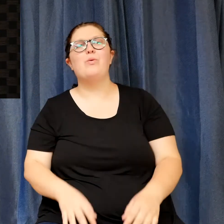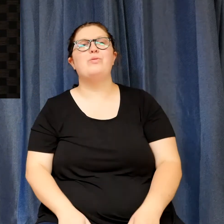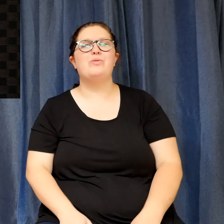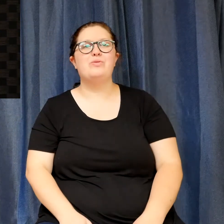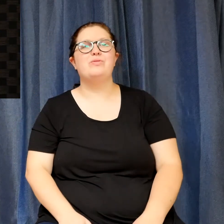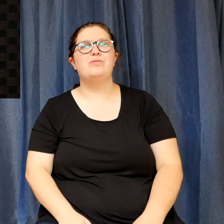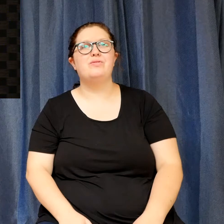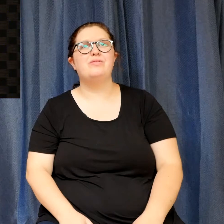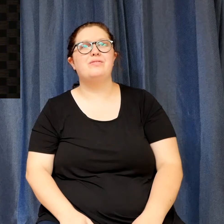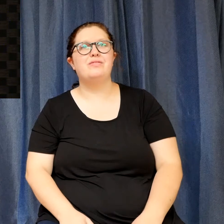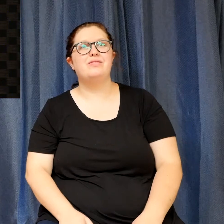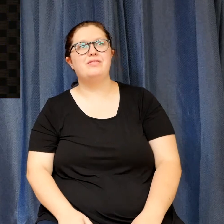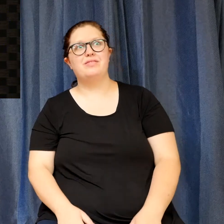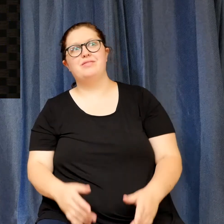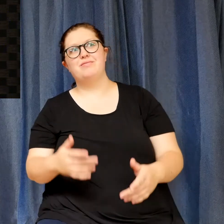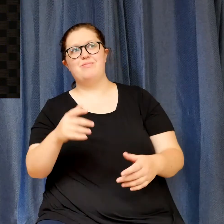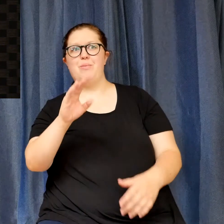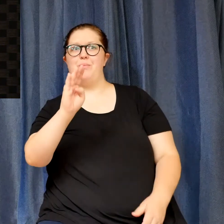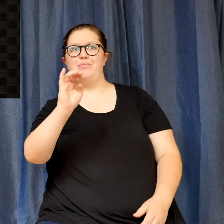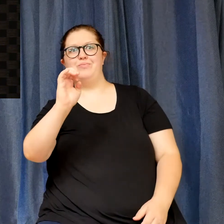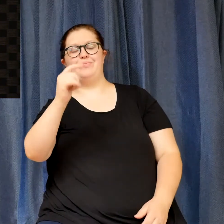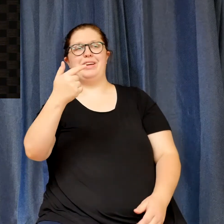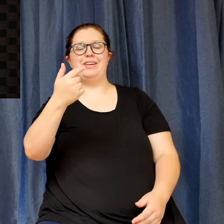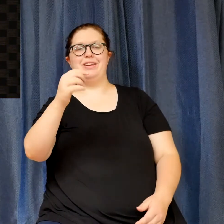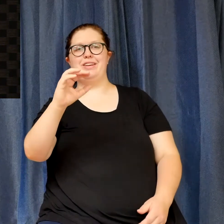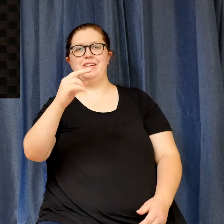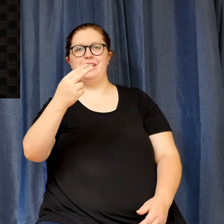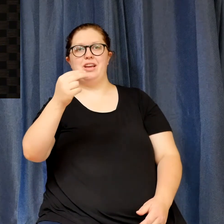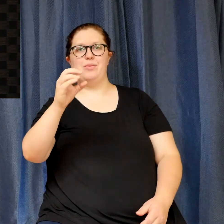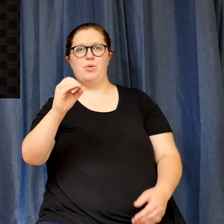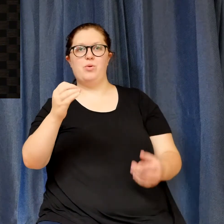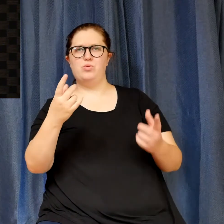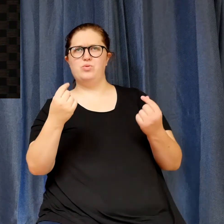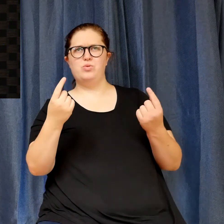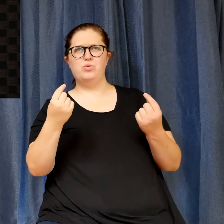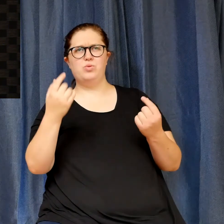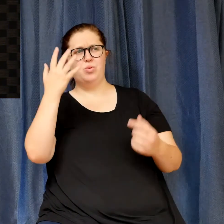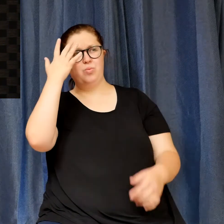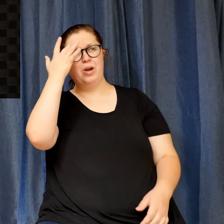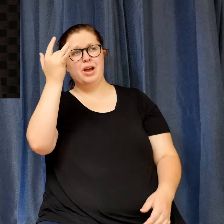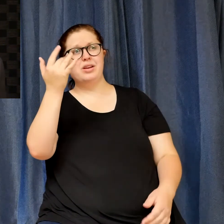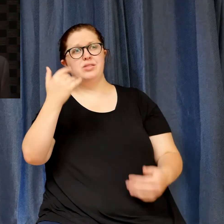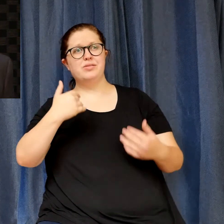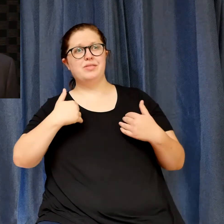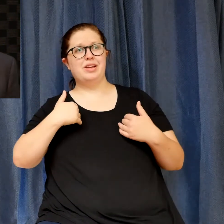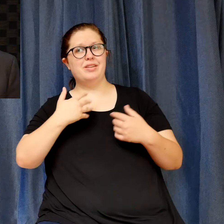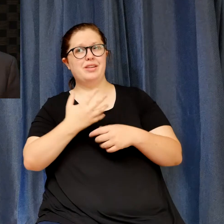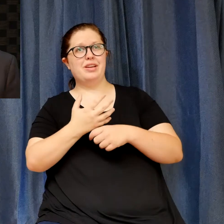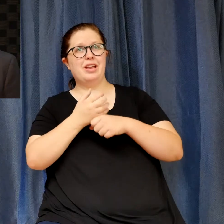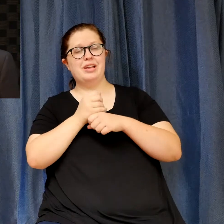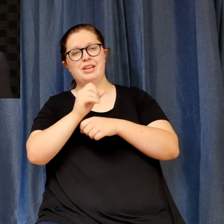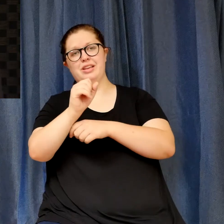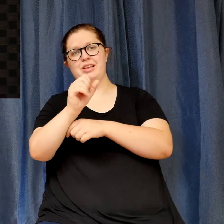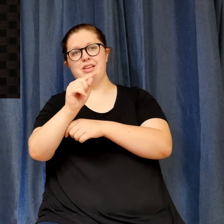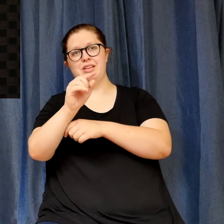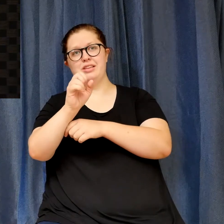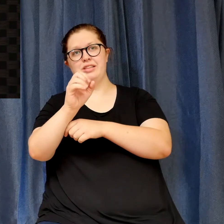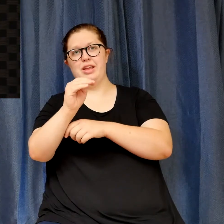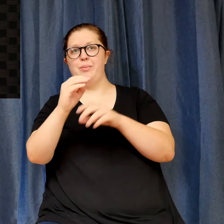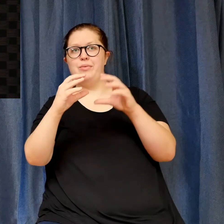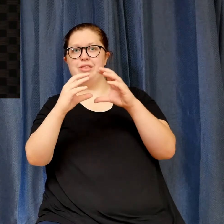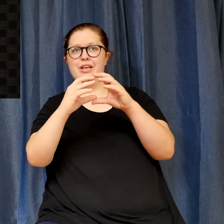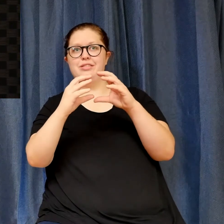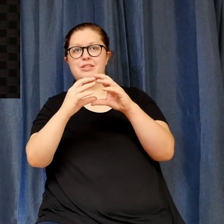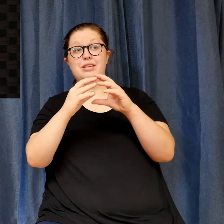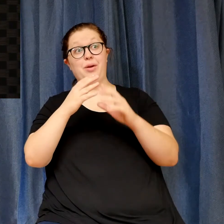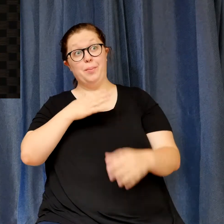But they do this big chemo, so that you can receive the stem cells. And in my case, they were my